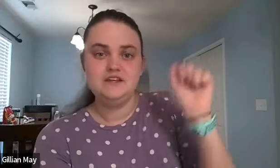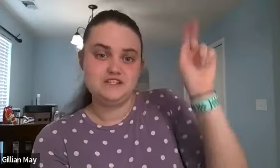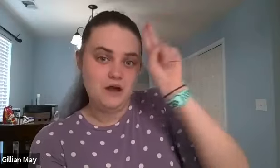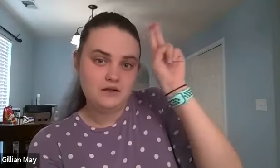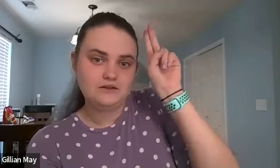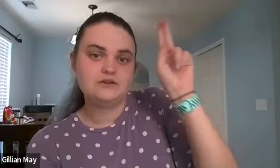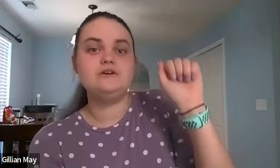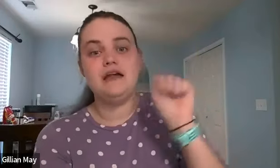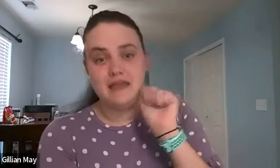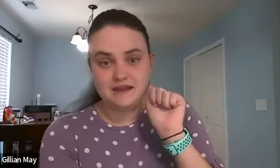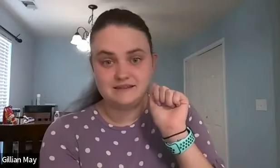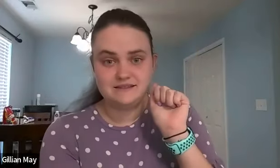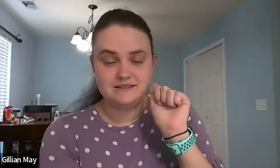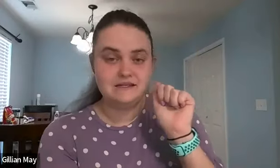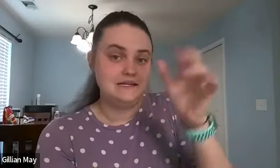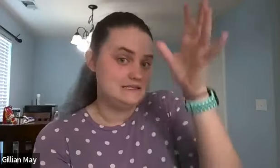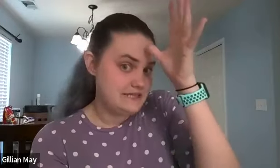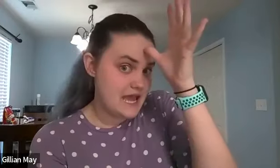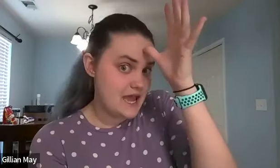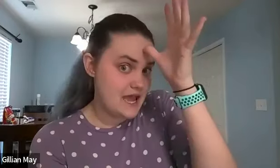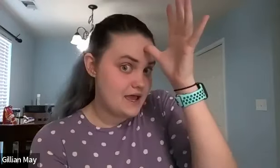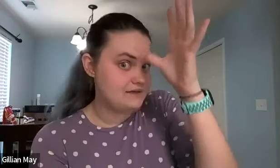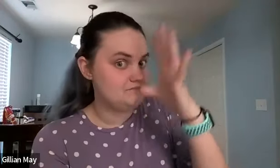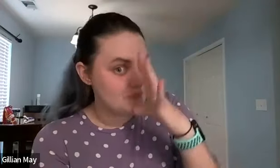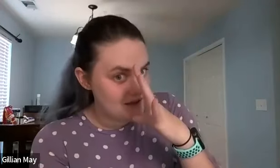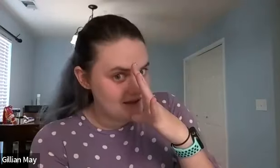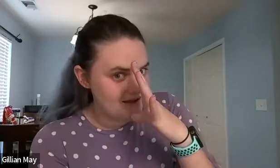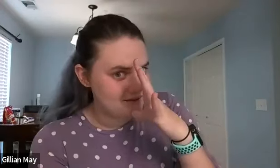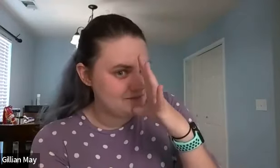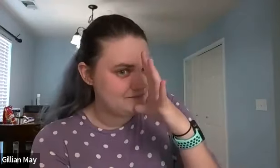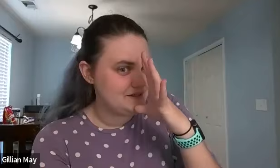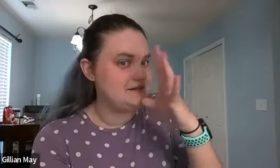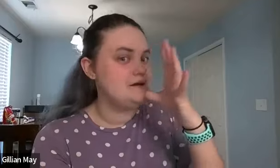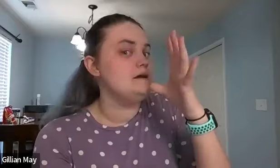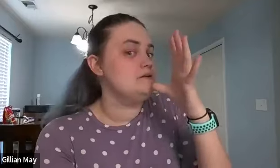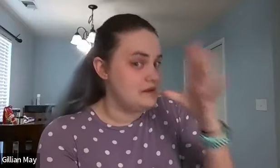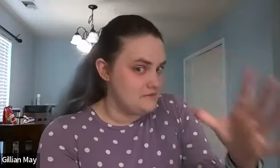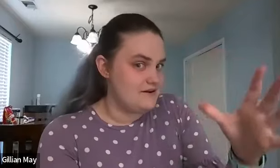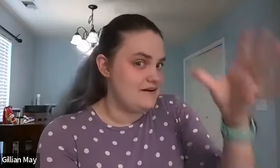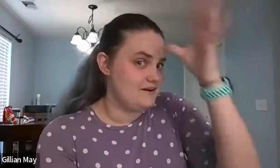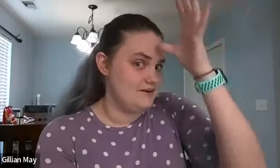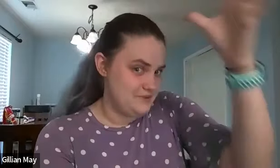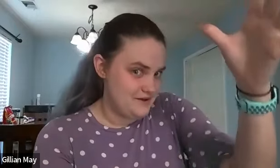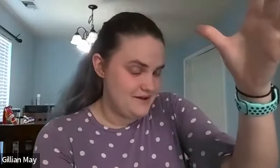So uncle, aunt, dad, mom, grandma,